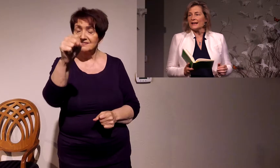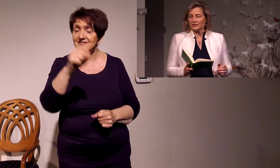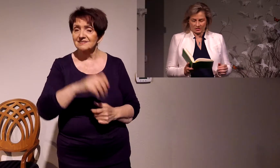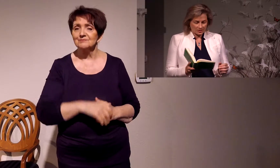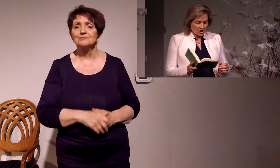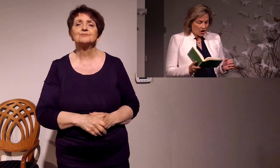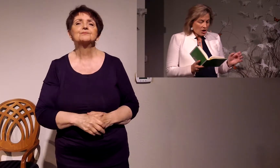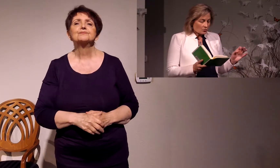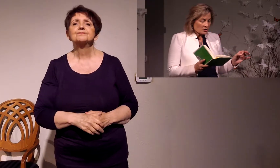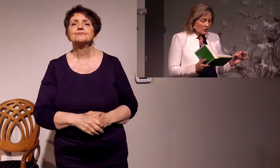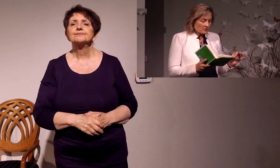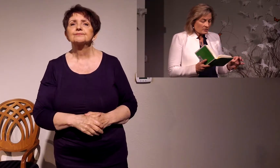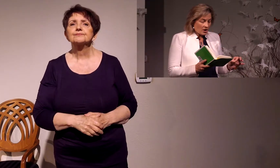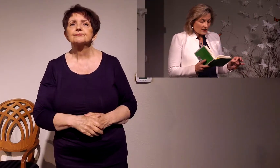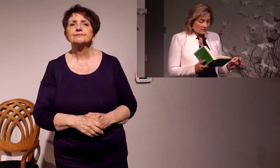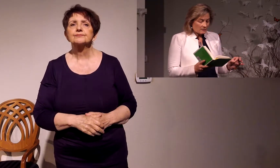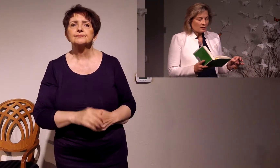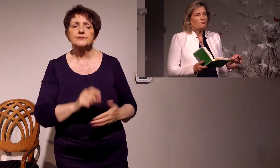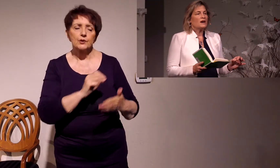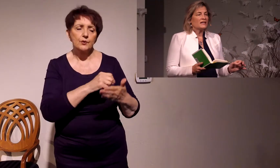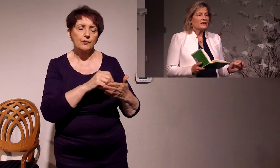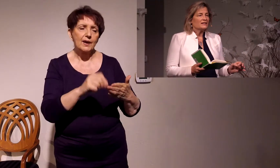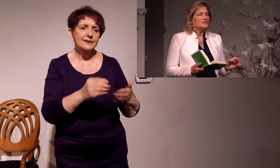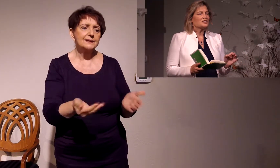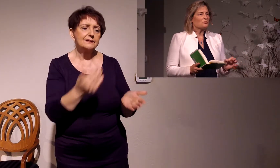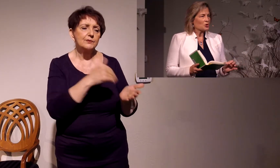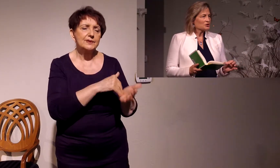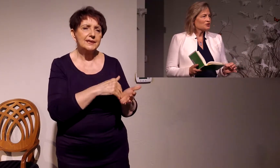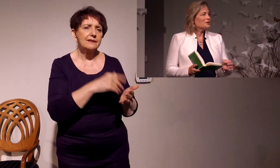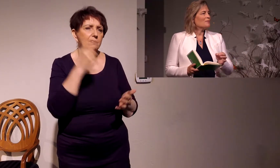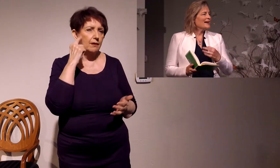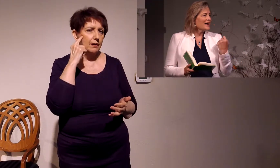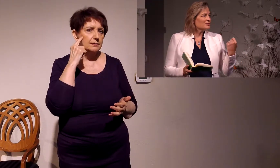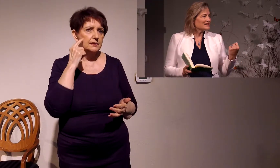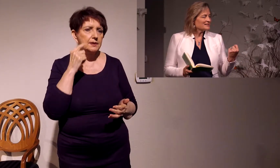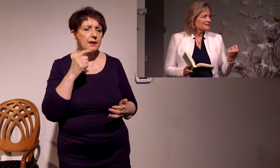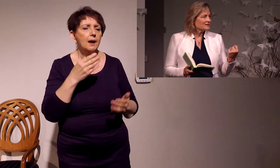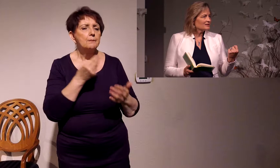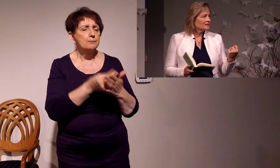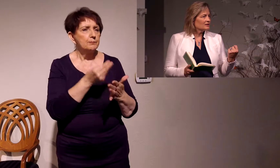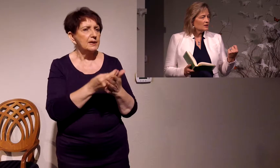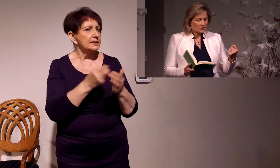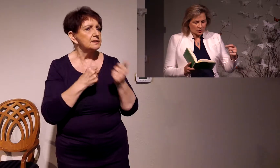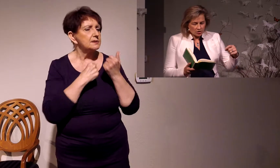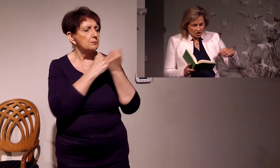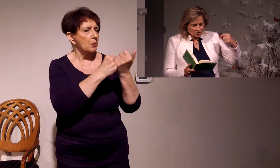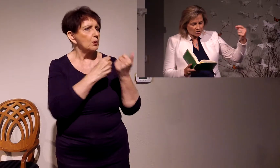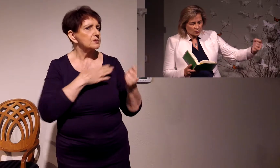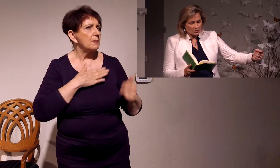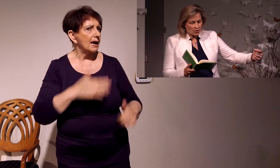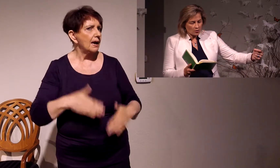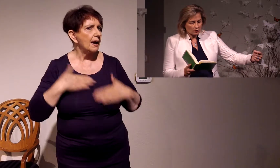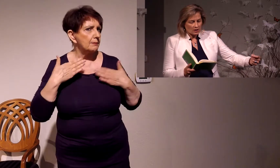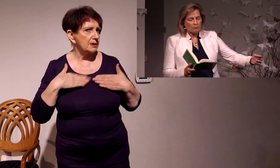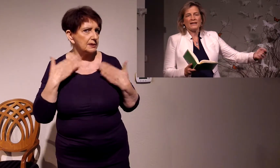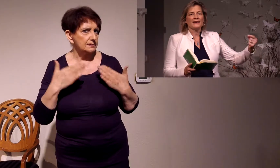Answer, yes. Rewritten thought, money supports my happiness. So she just rewrote, money